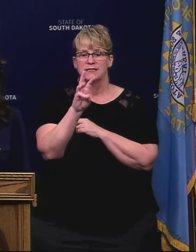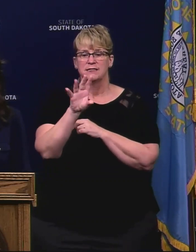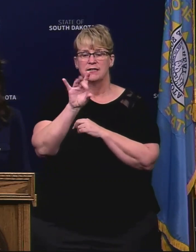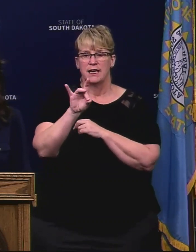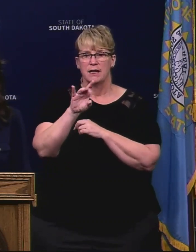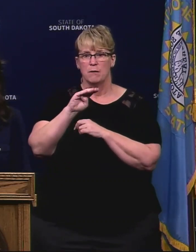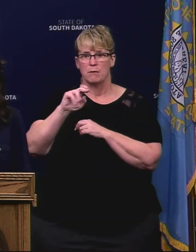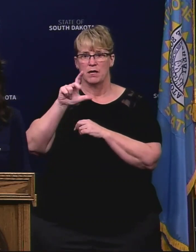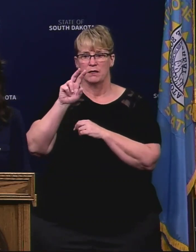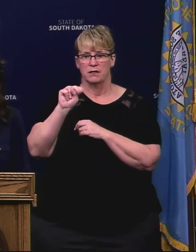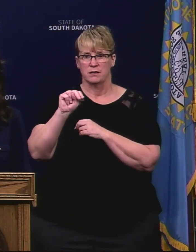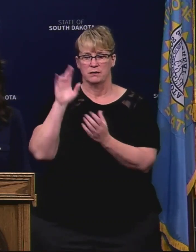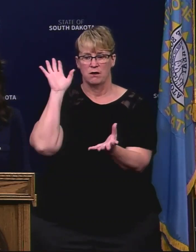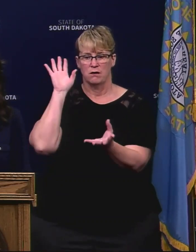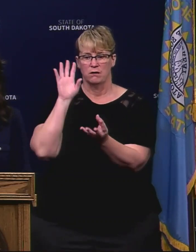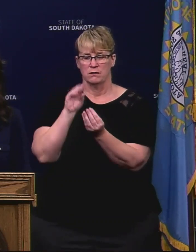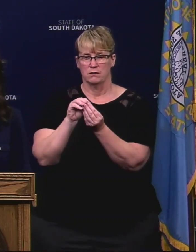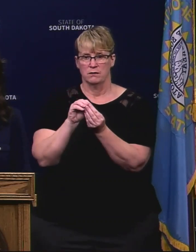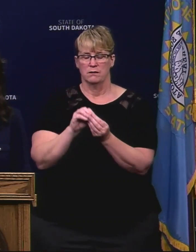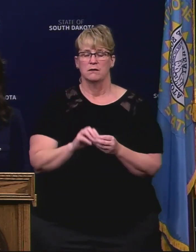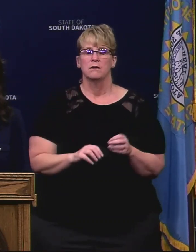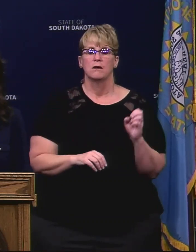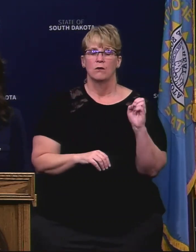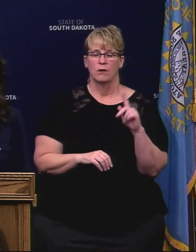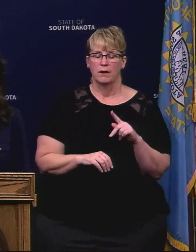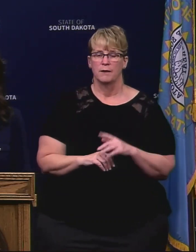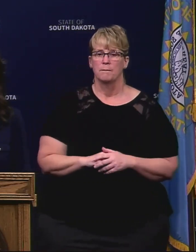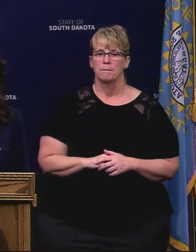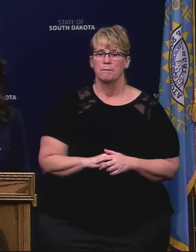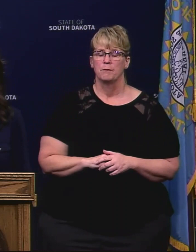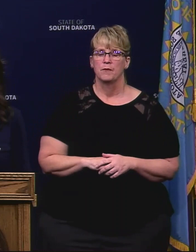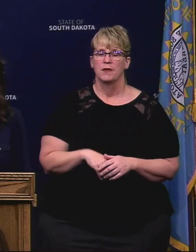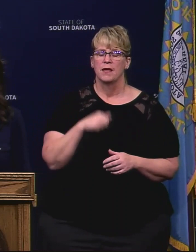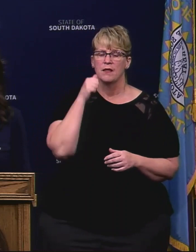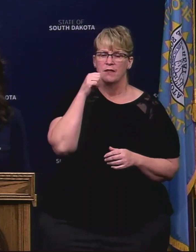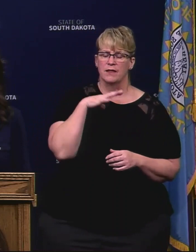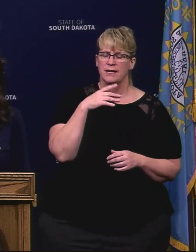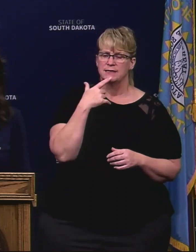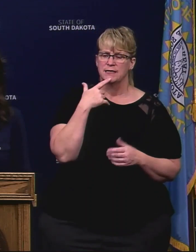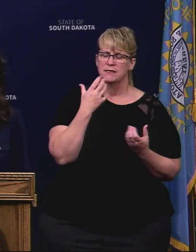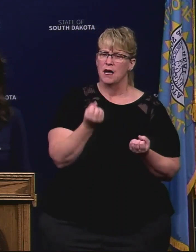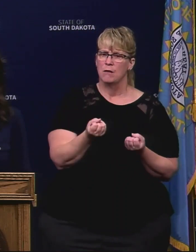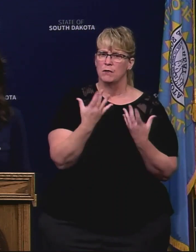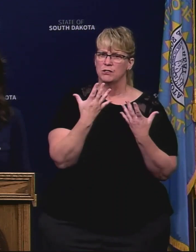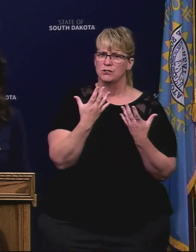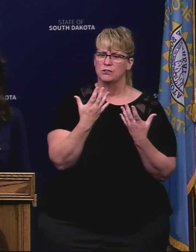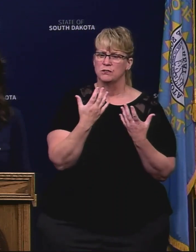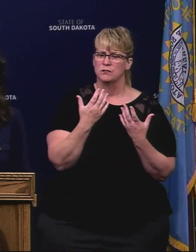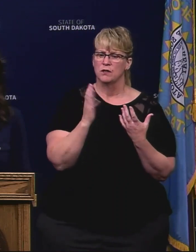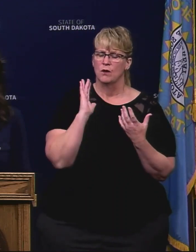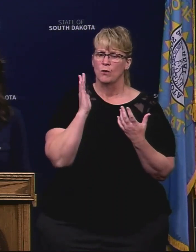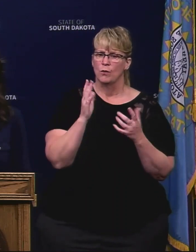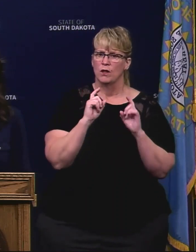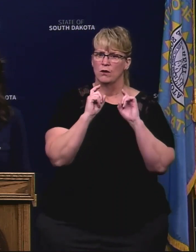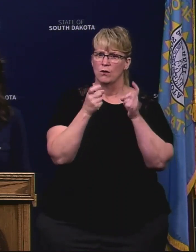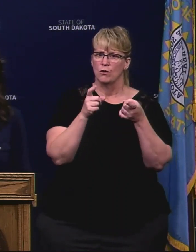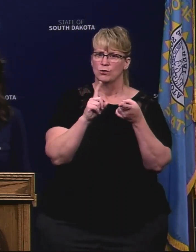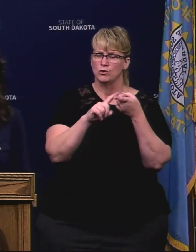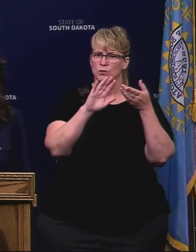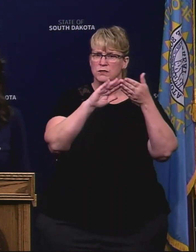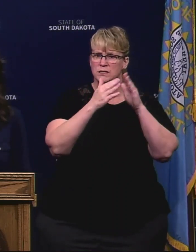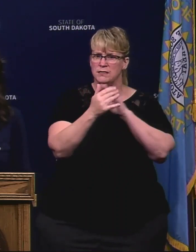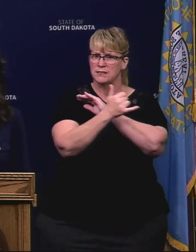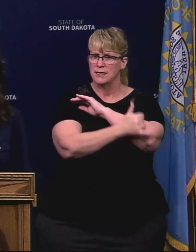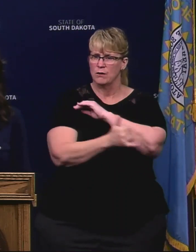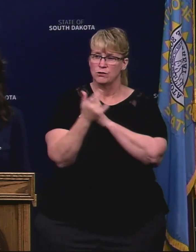in total. Okay. And then how much, at this point, do you know how much is going to, cities and